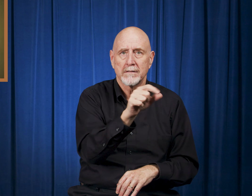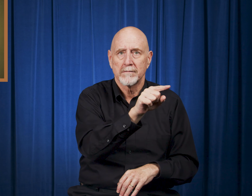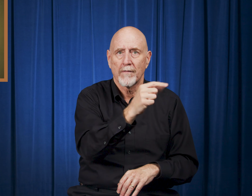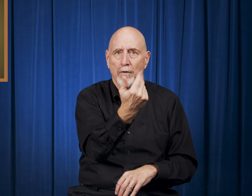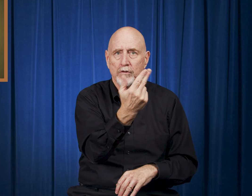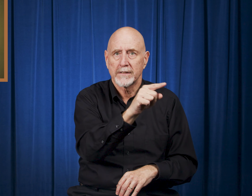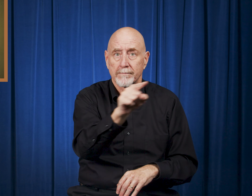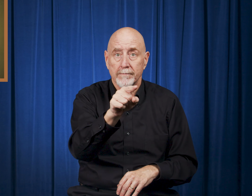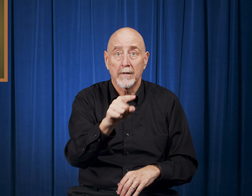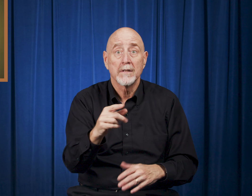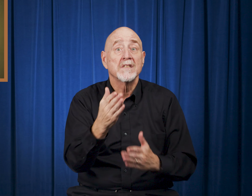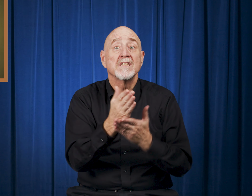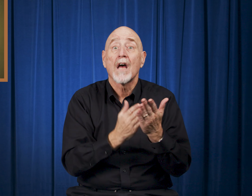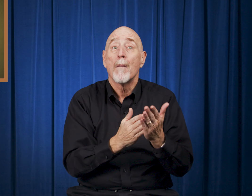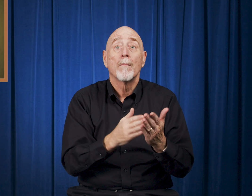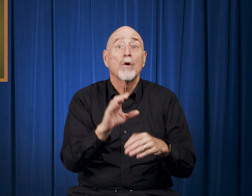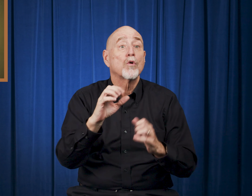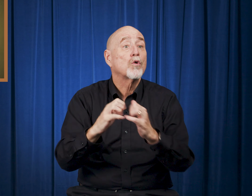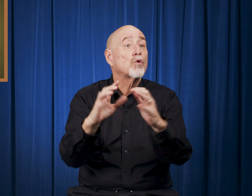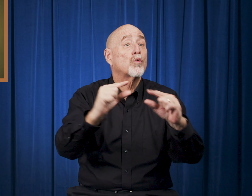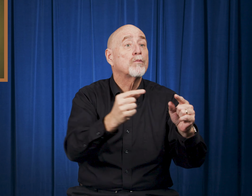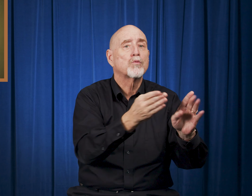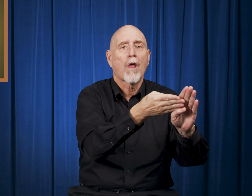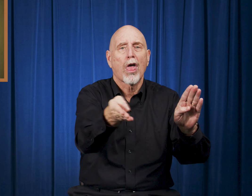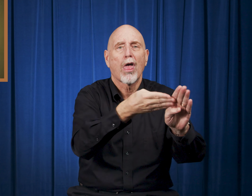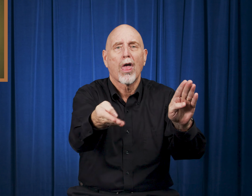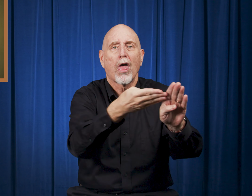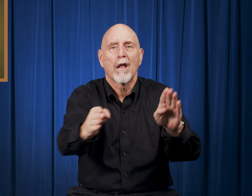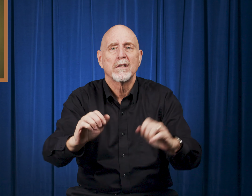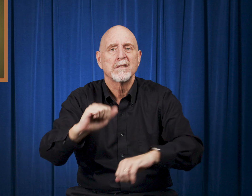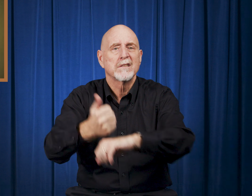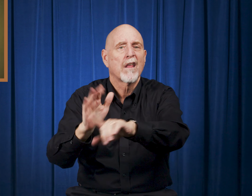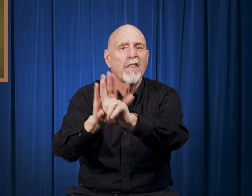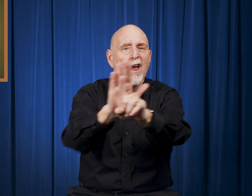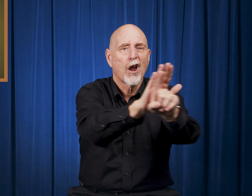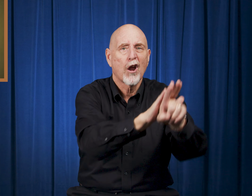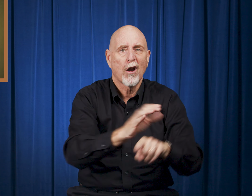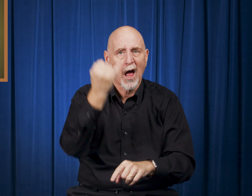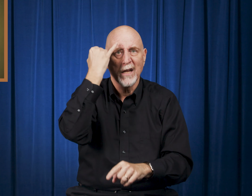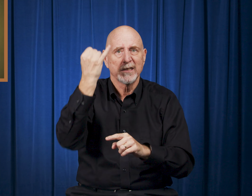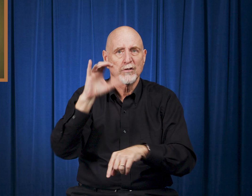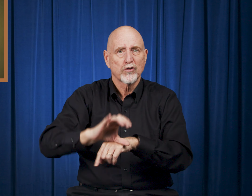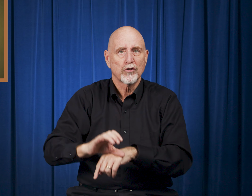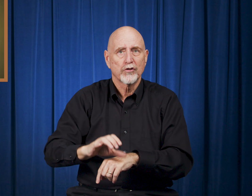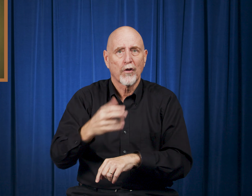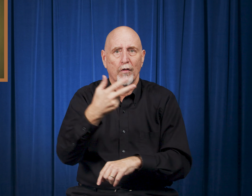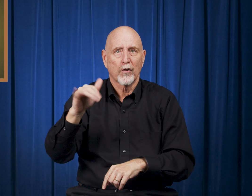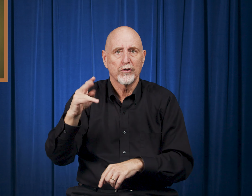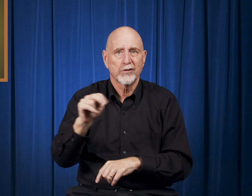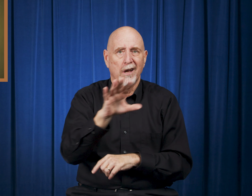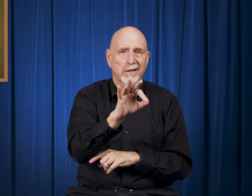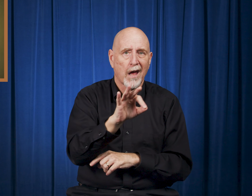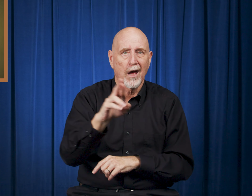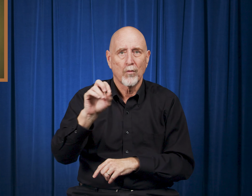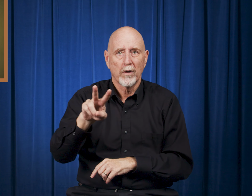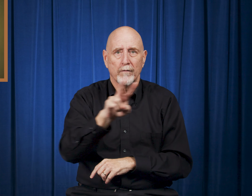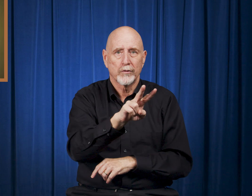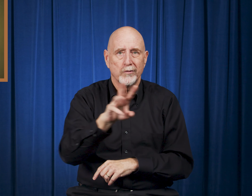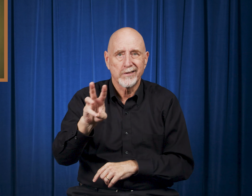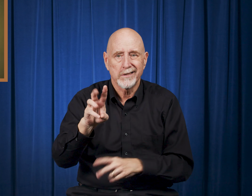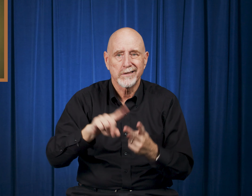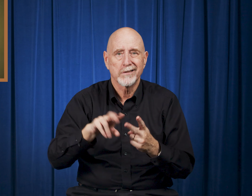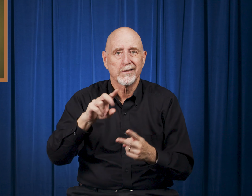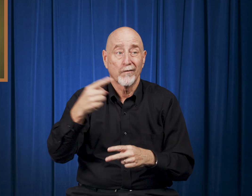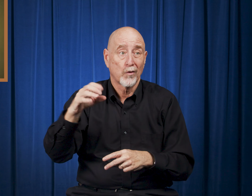were already exiting the faith and starting their own churches, as we see in 3 John 9 or Revelation 2, verse 6, and even